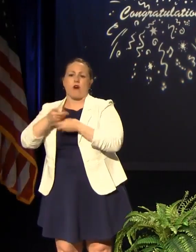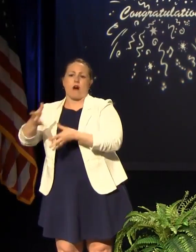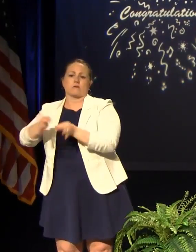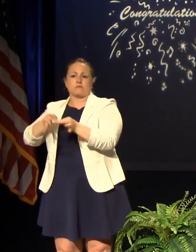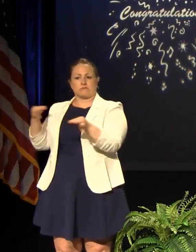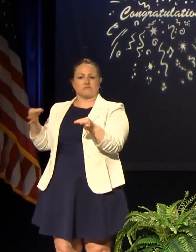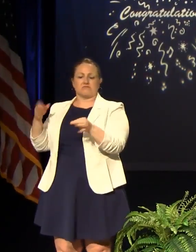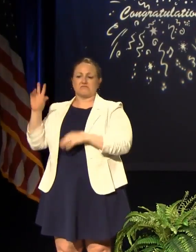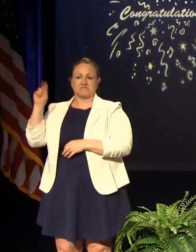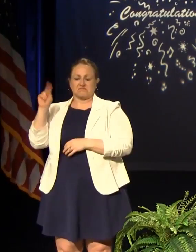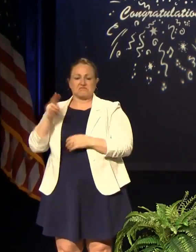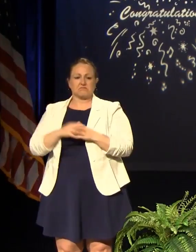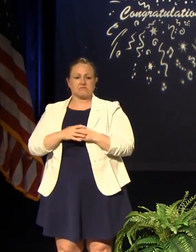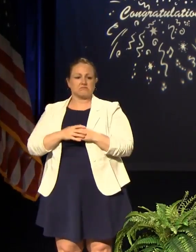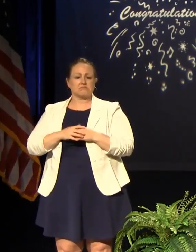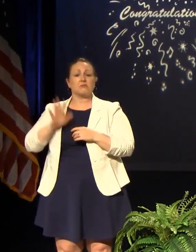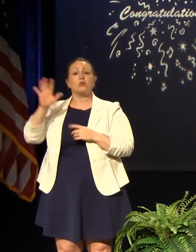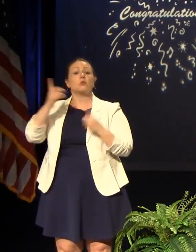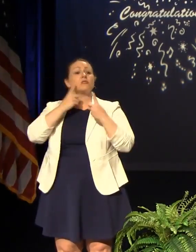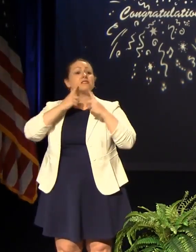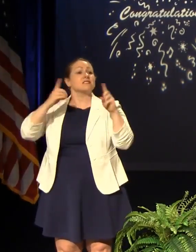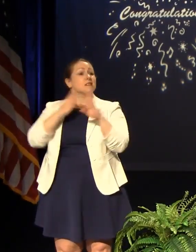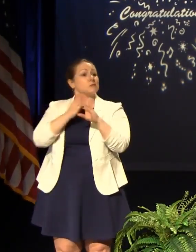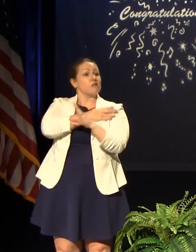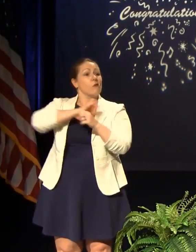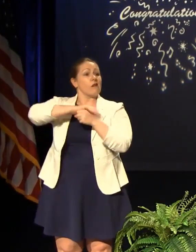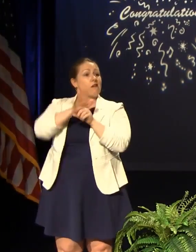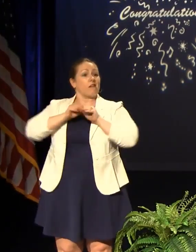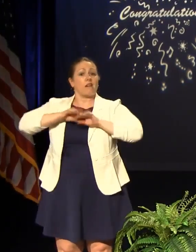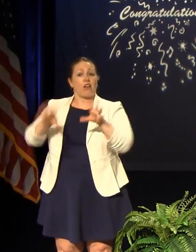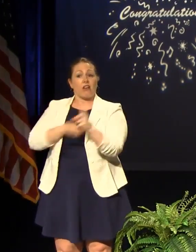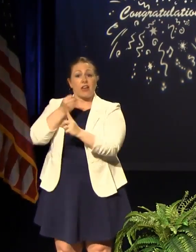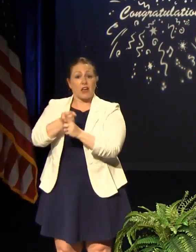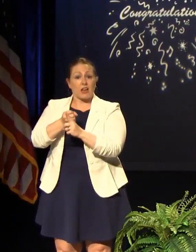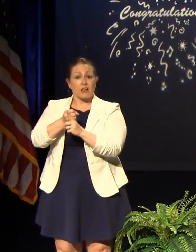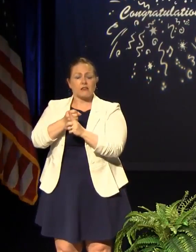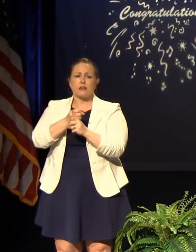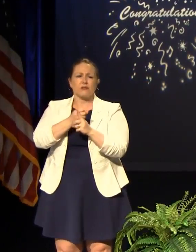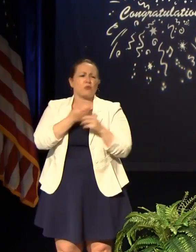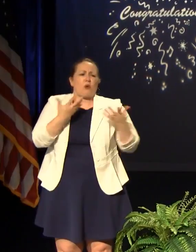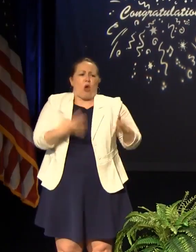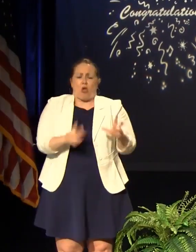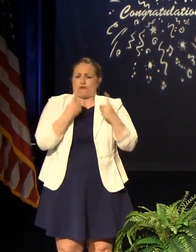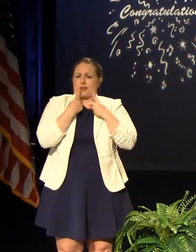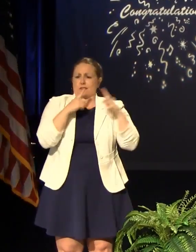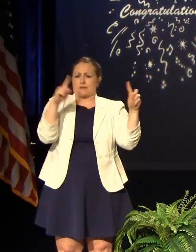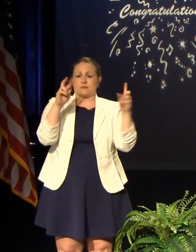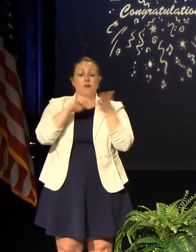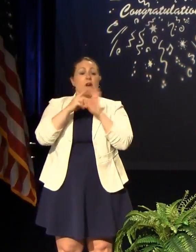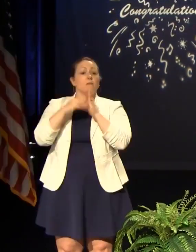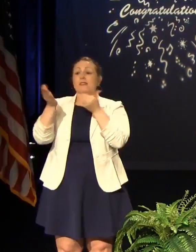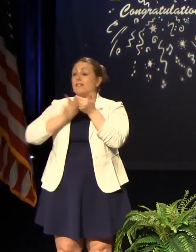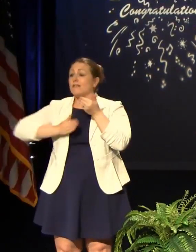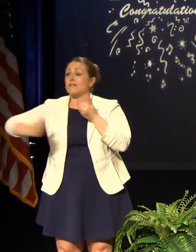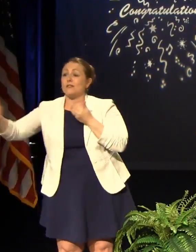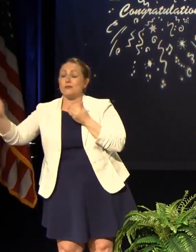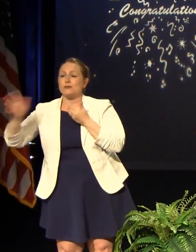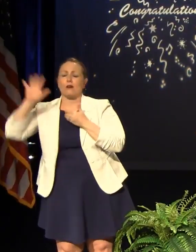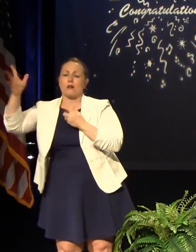Your success prior to the virus demonstrates what you are capable of in the